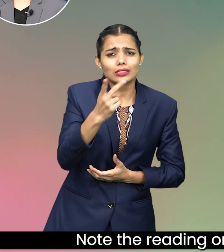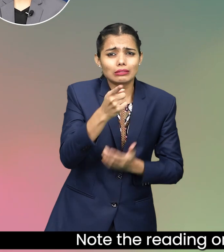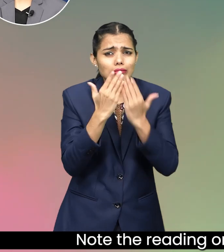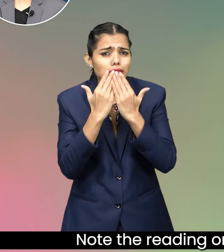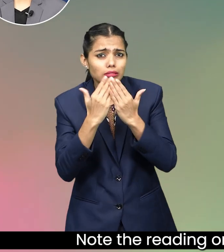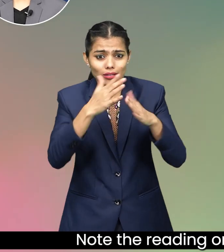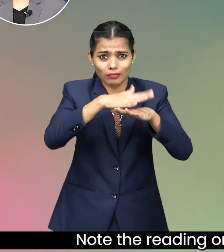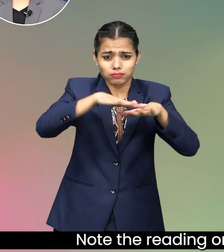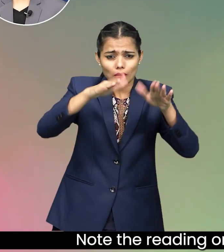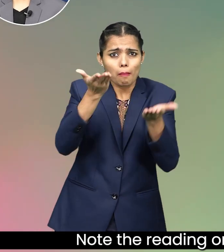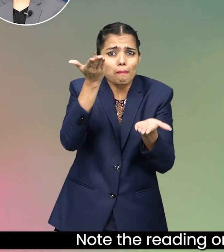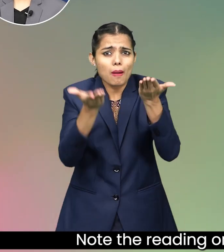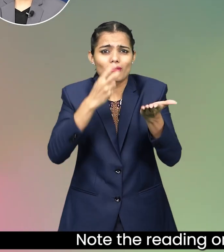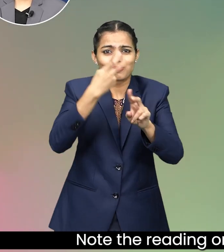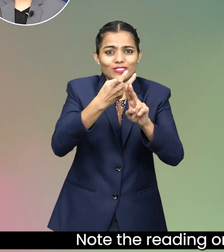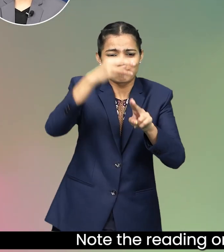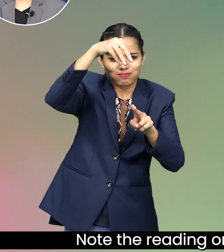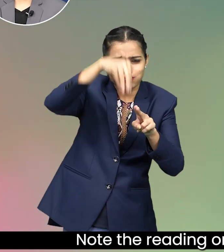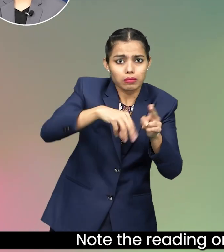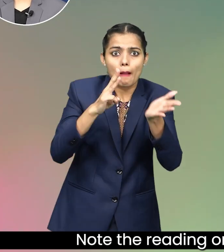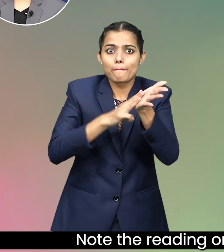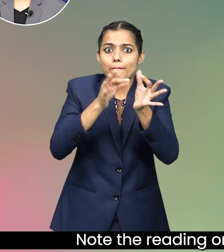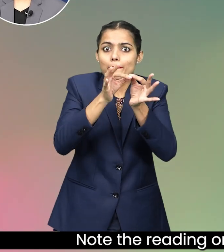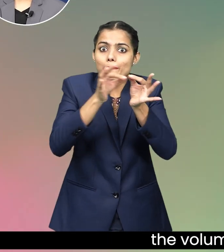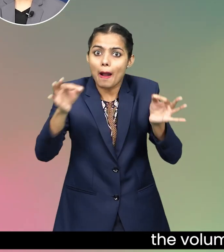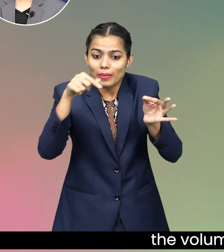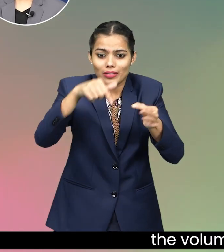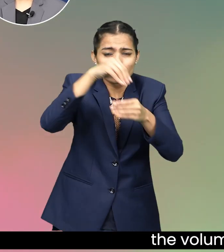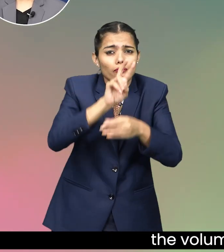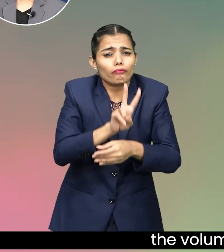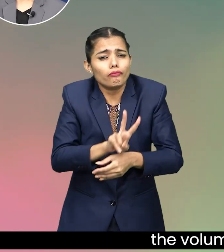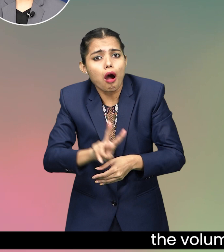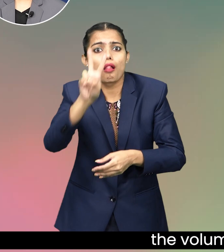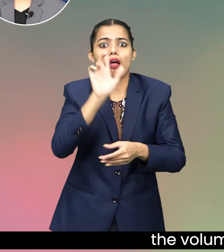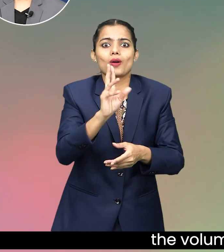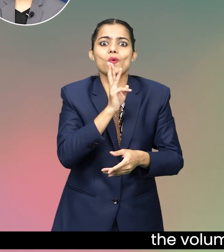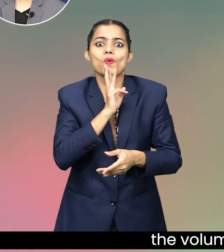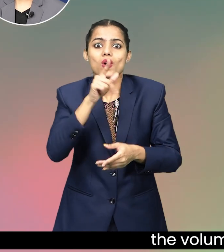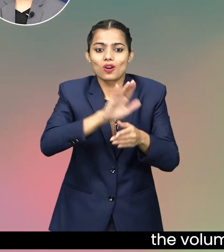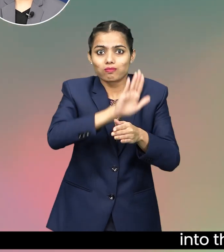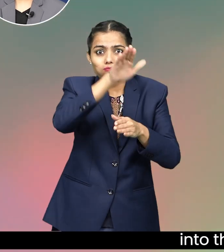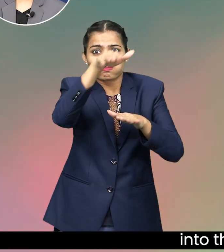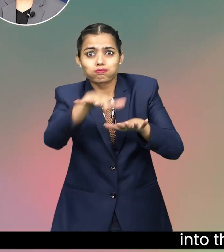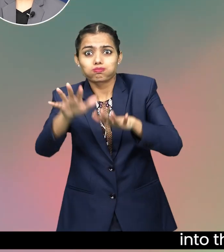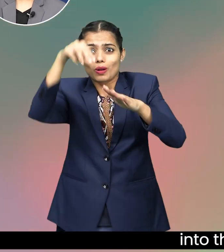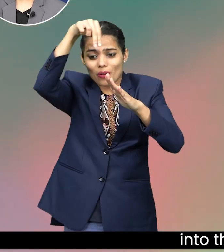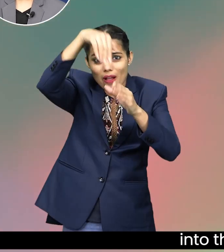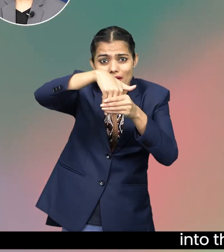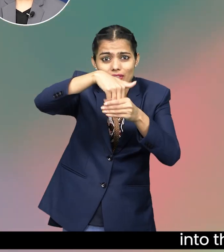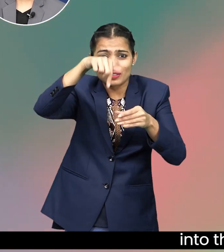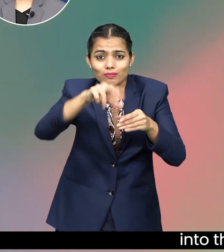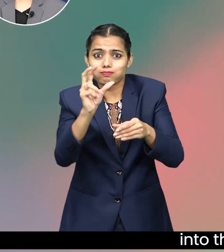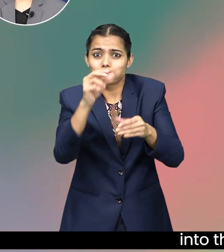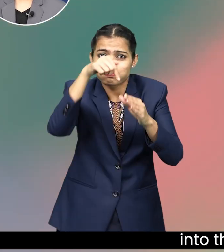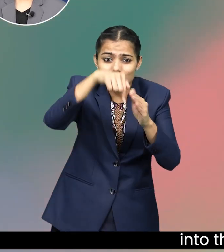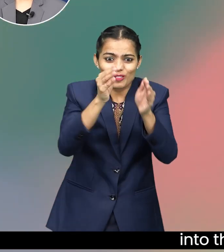note the reading on the spring balance and measure the volume of water that overflows into the graduated